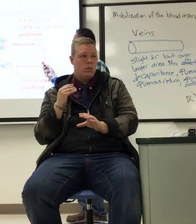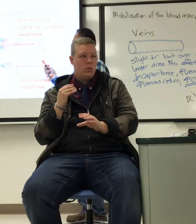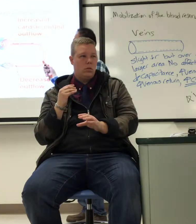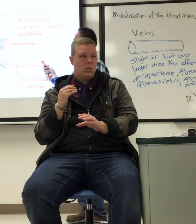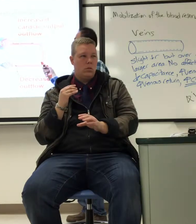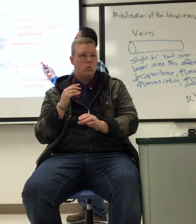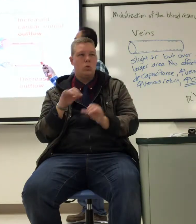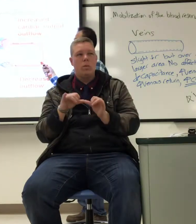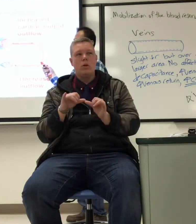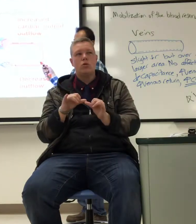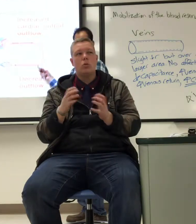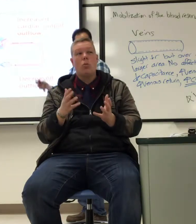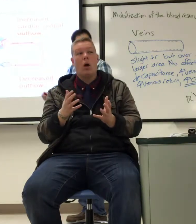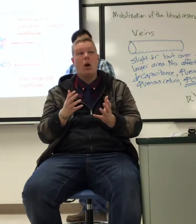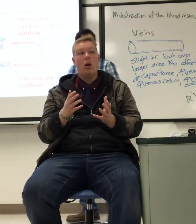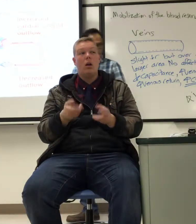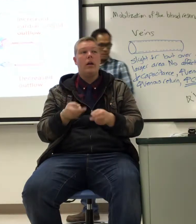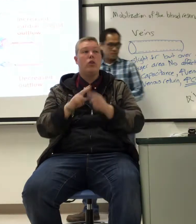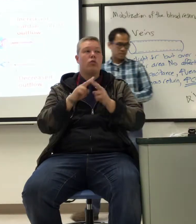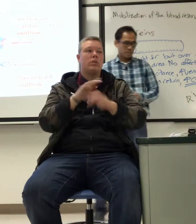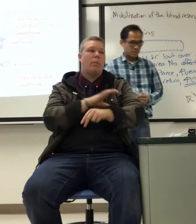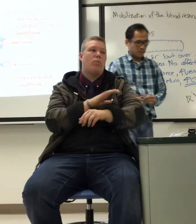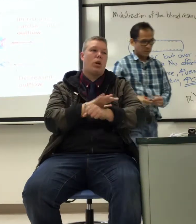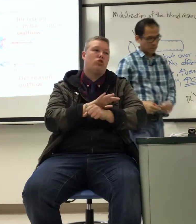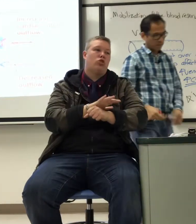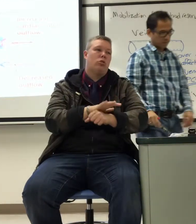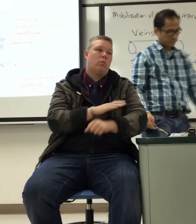to measure? Increase in blood pressure.